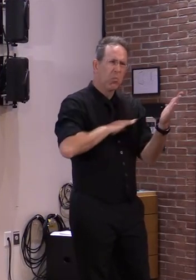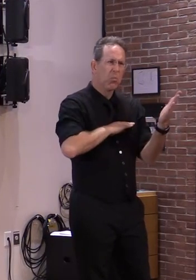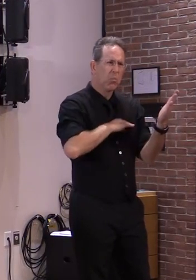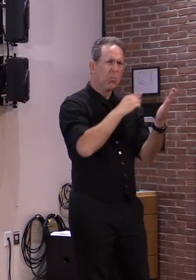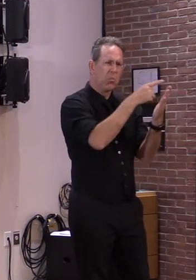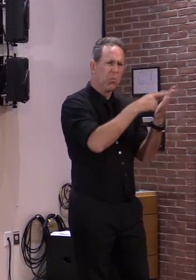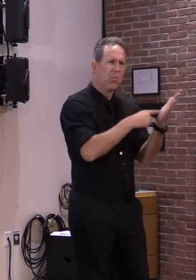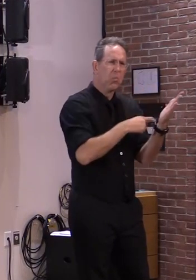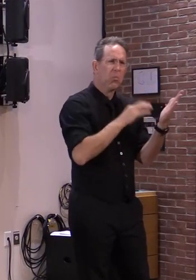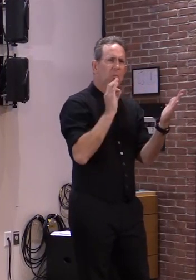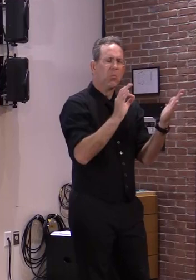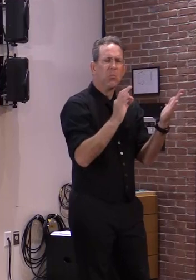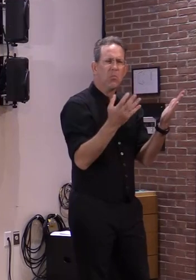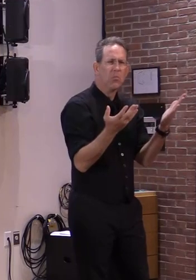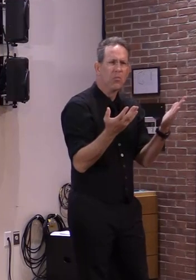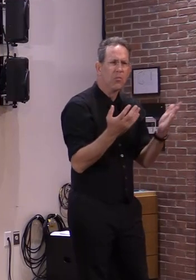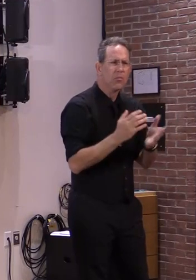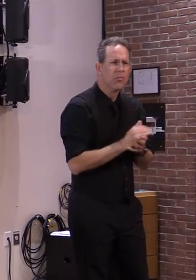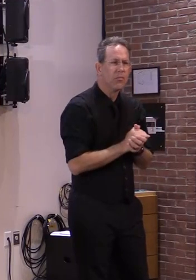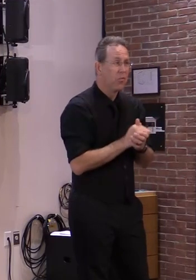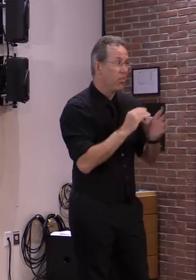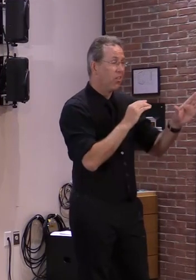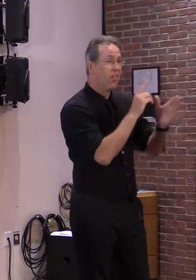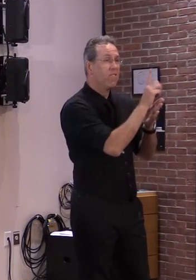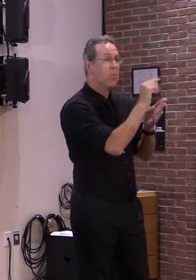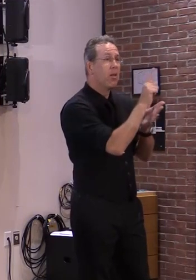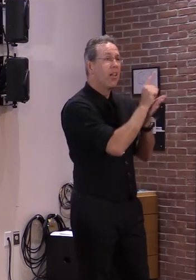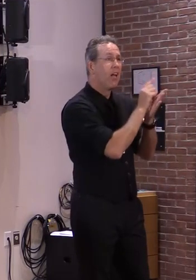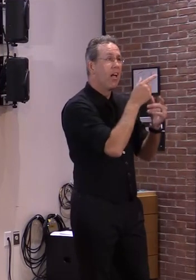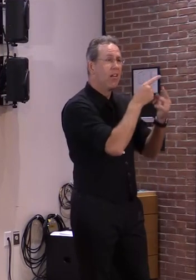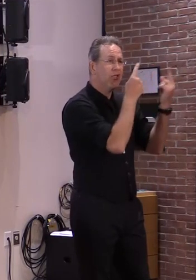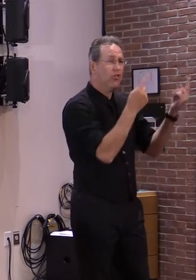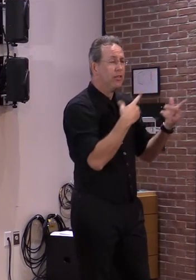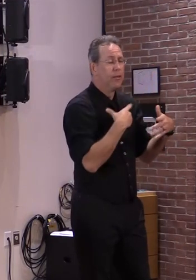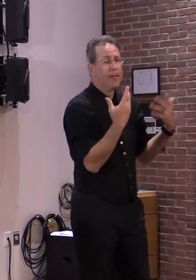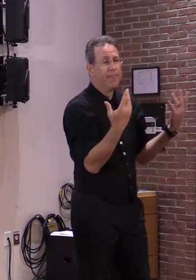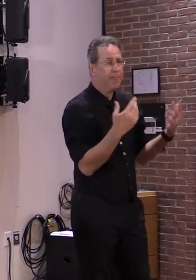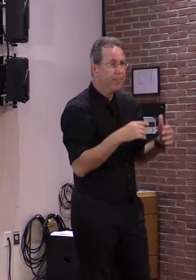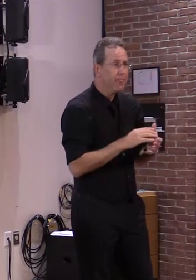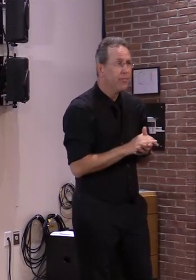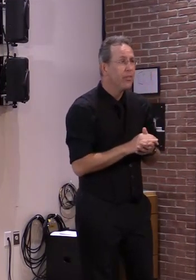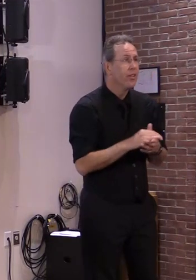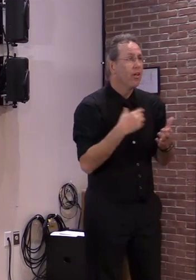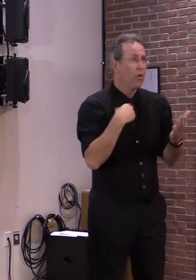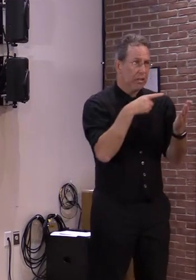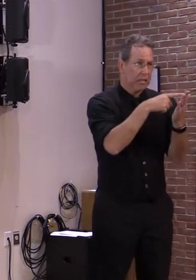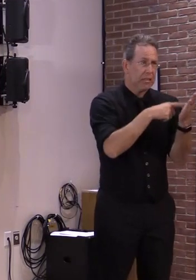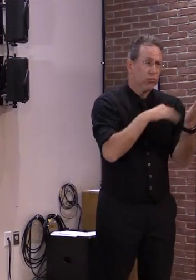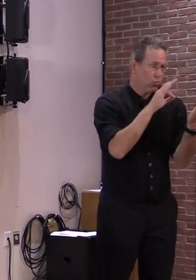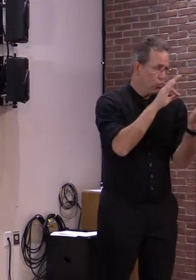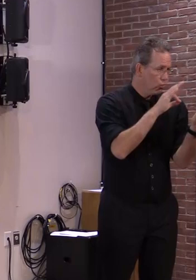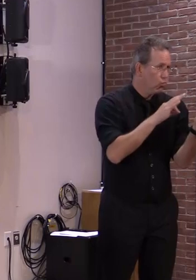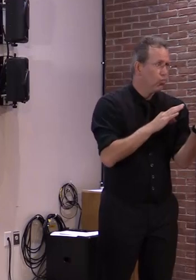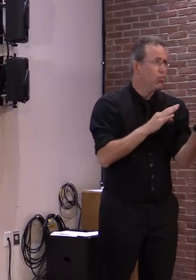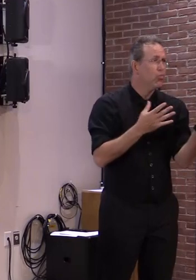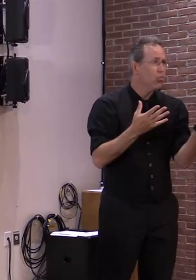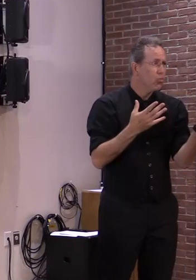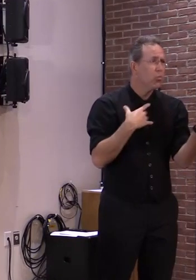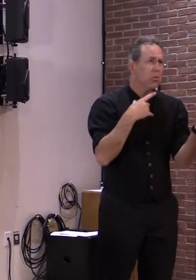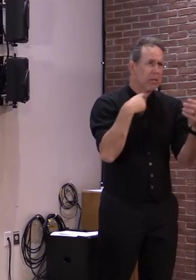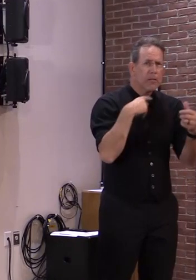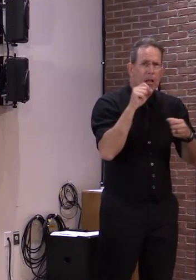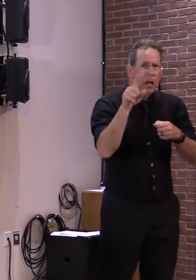court with legal aid as we move forward. And as I mentioned before, the disability definition has